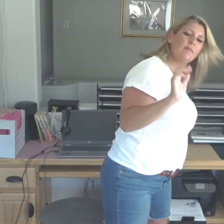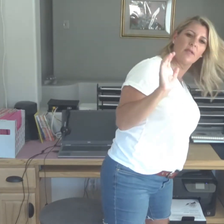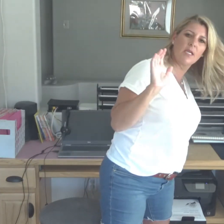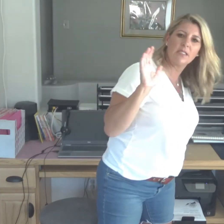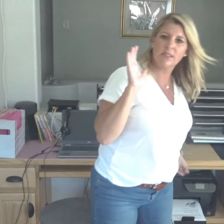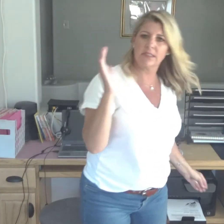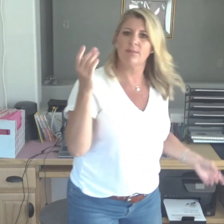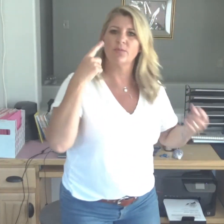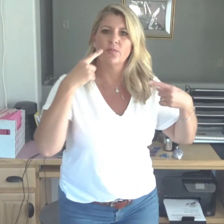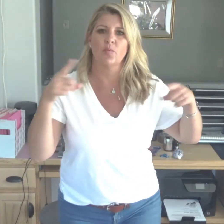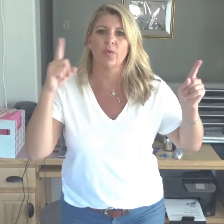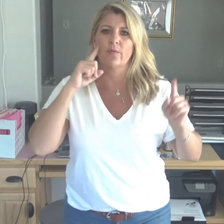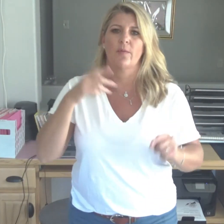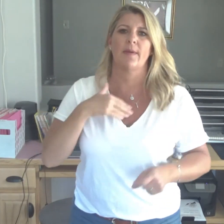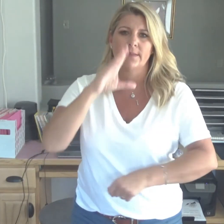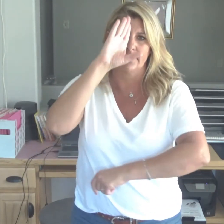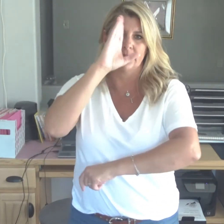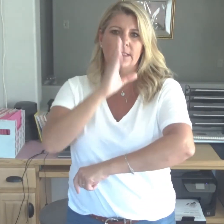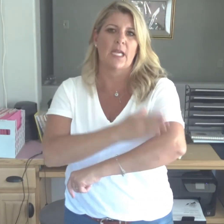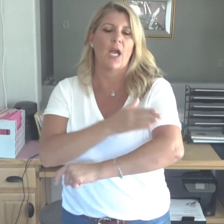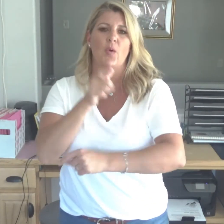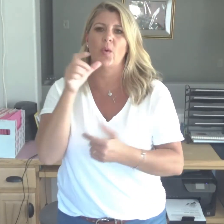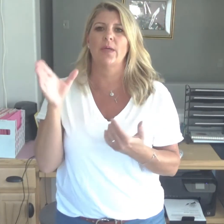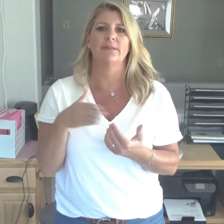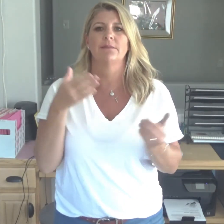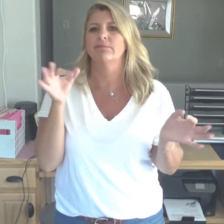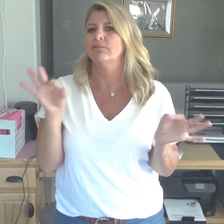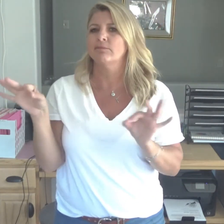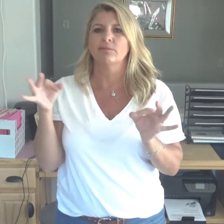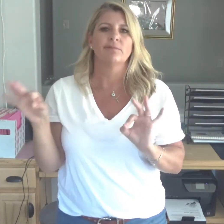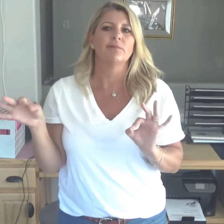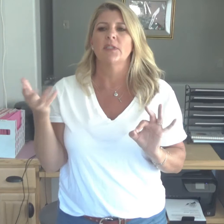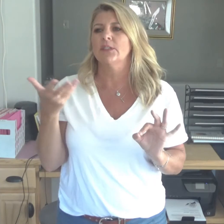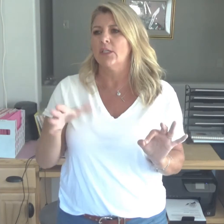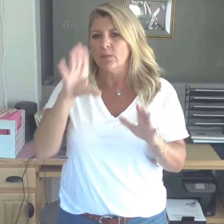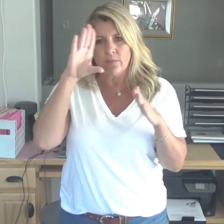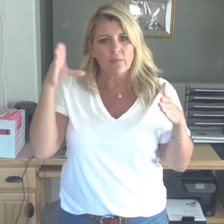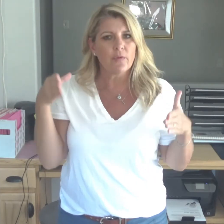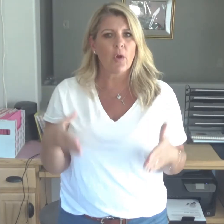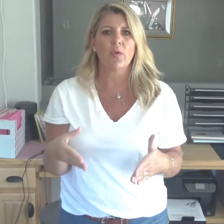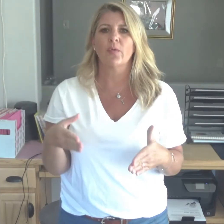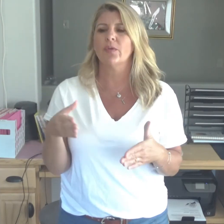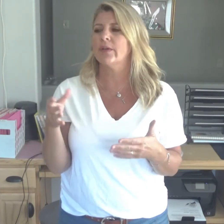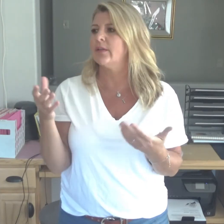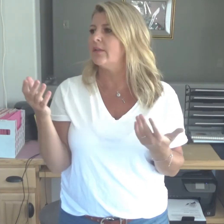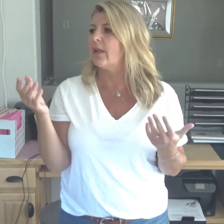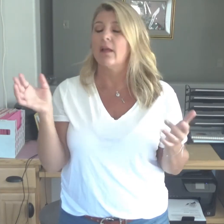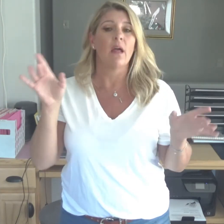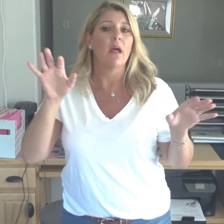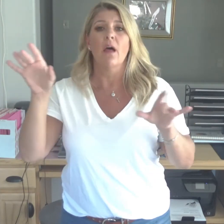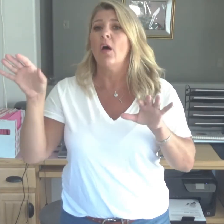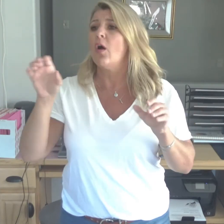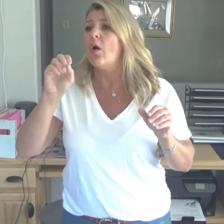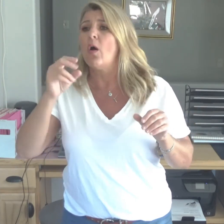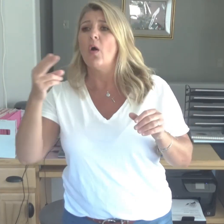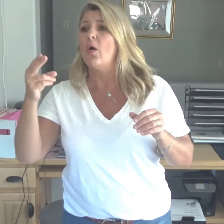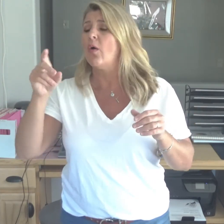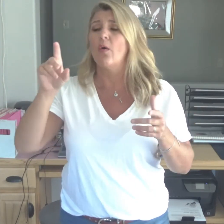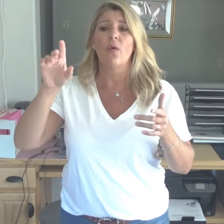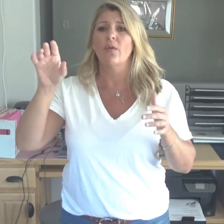they're working. And it seems to really work for my son. He will get easily distracted. He won't want to focus. He's like, oh, what's this? What's